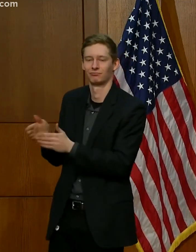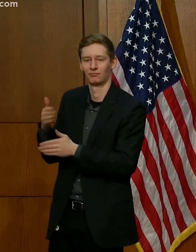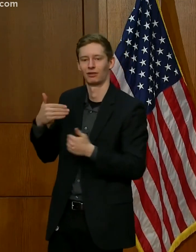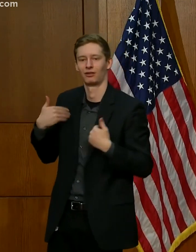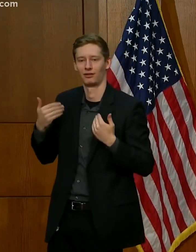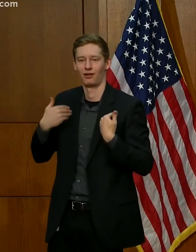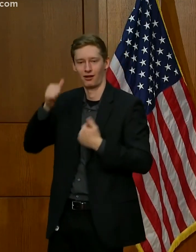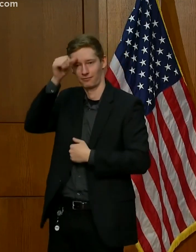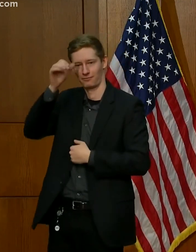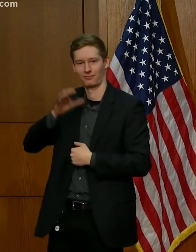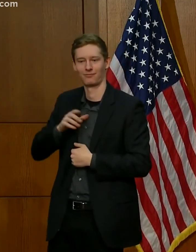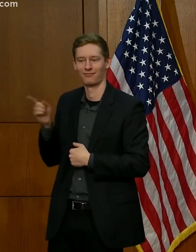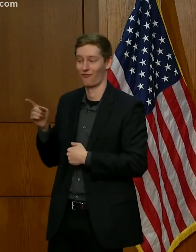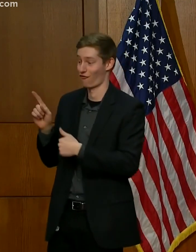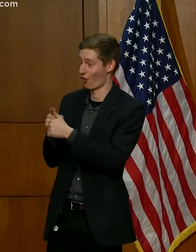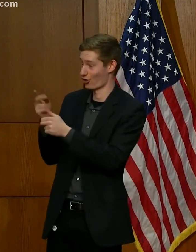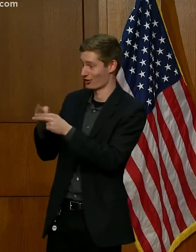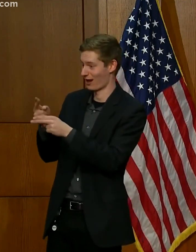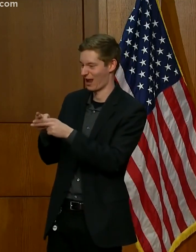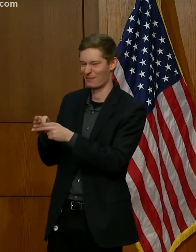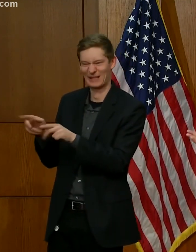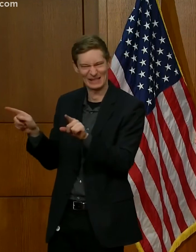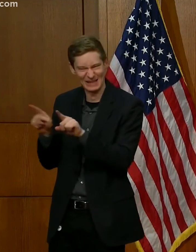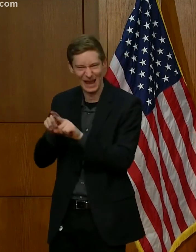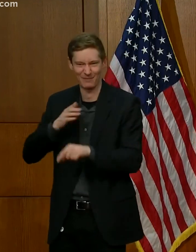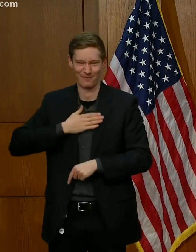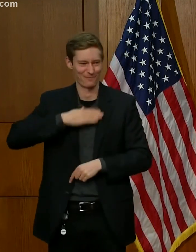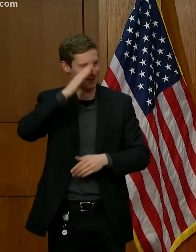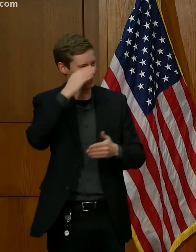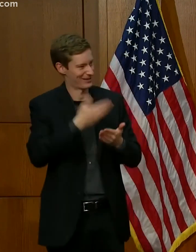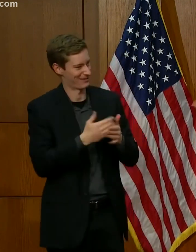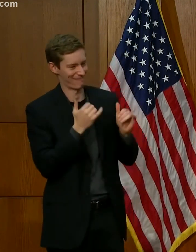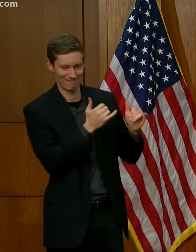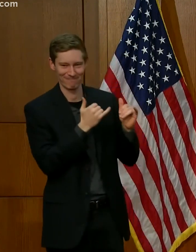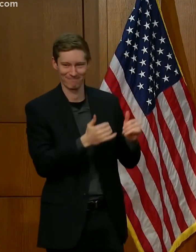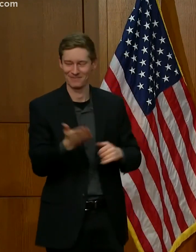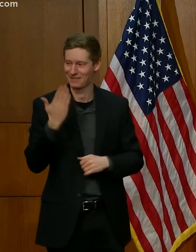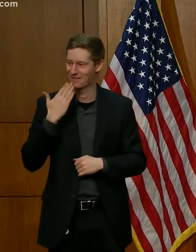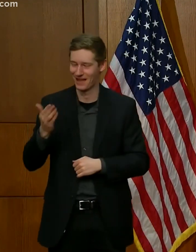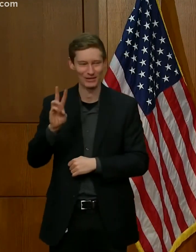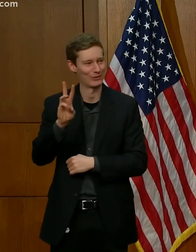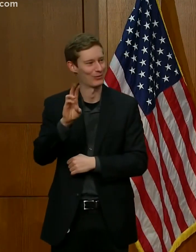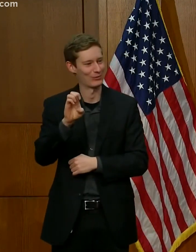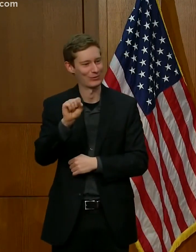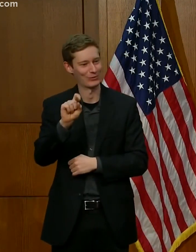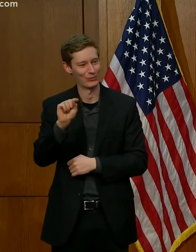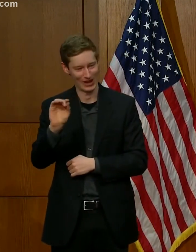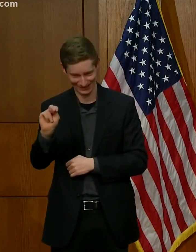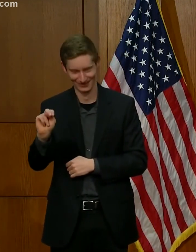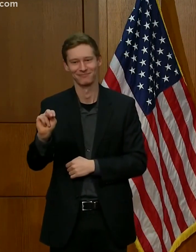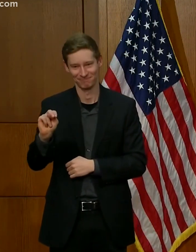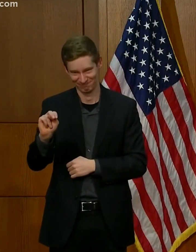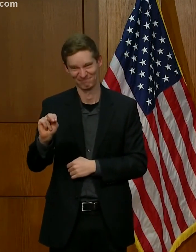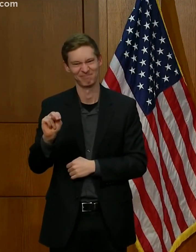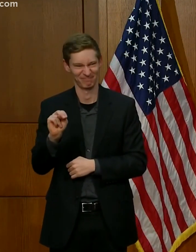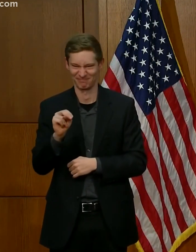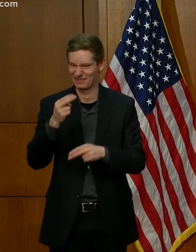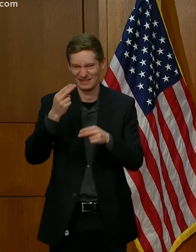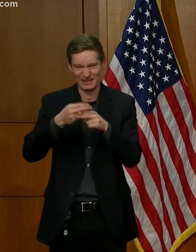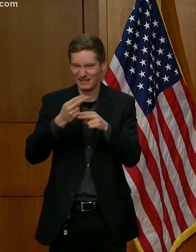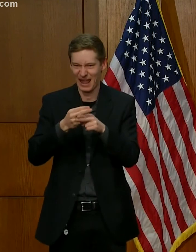young man, and he shares the first name as our son. So we have a lot in common. So thank you, Weston, for all that you're